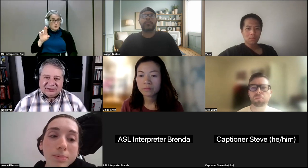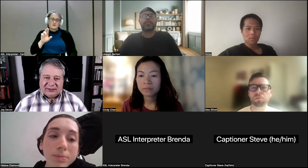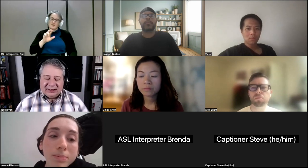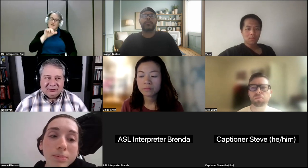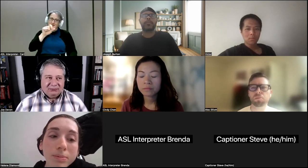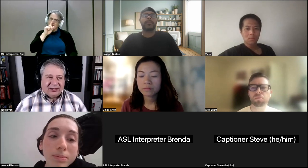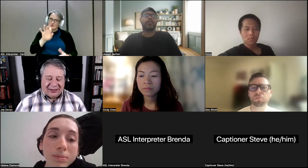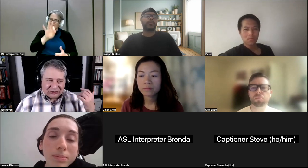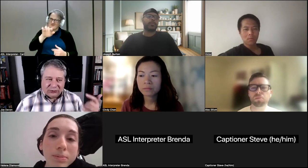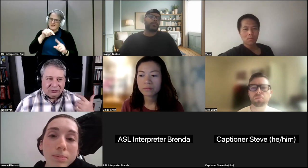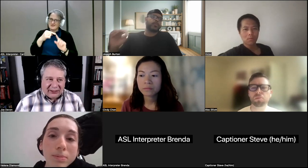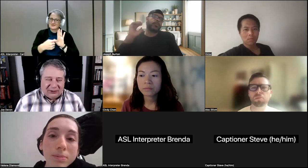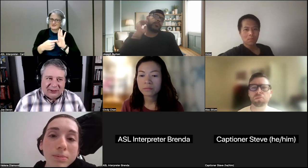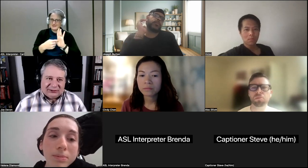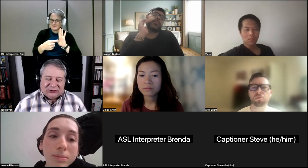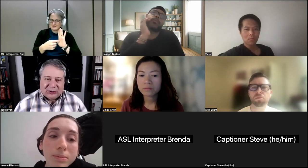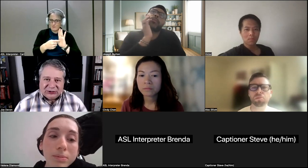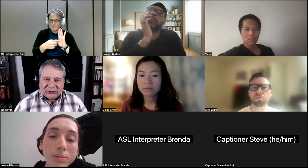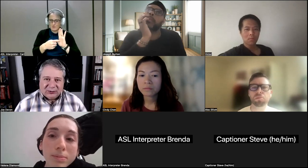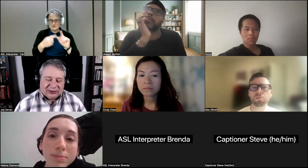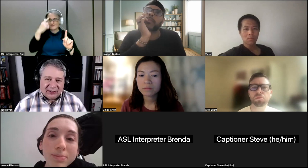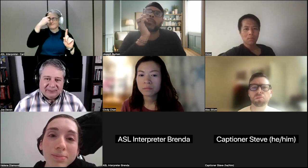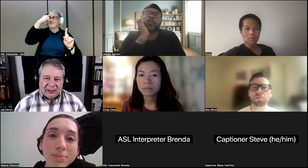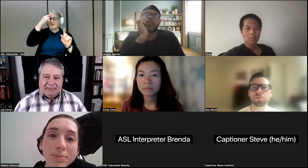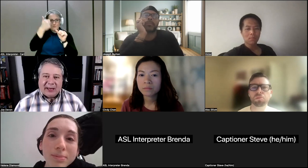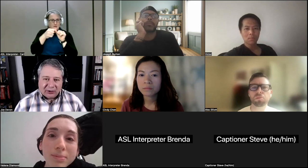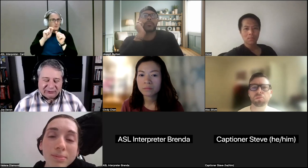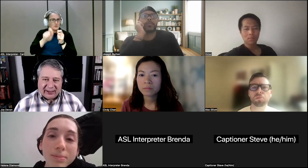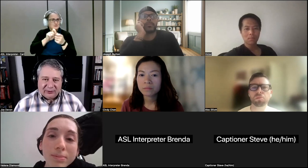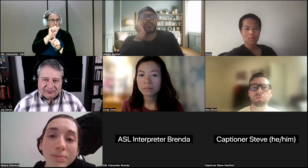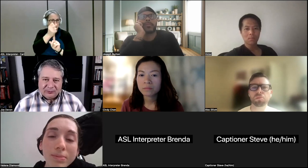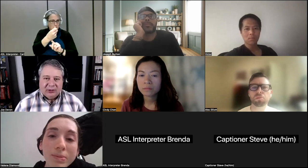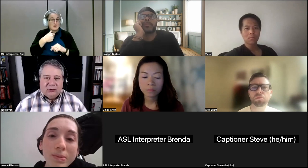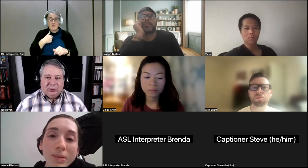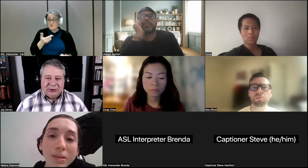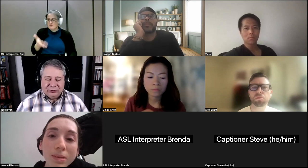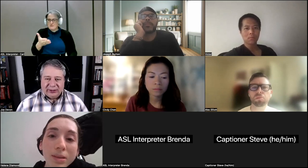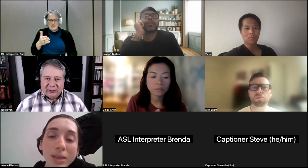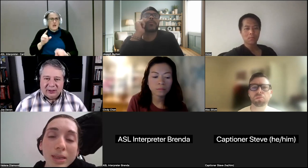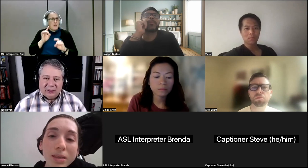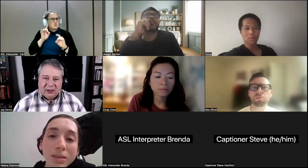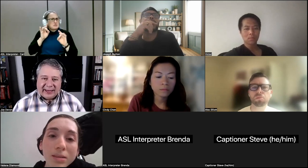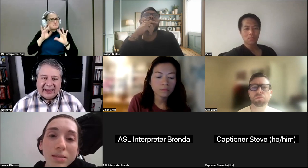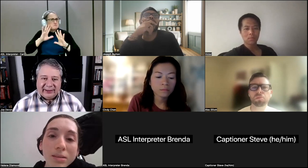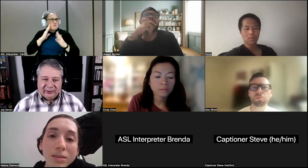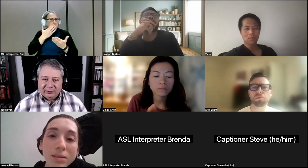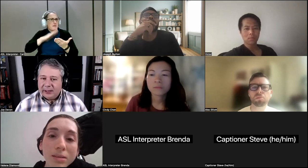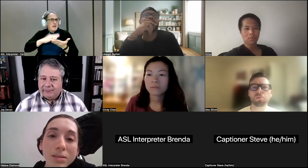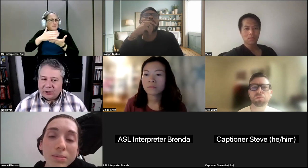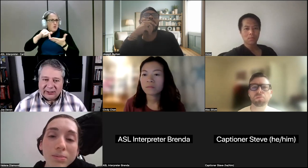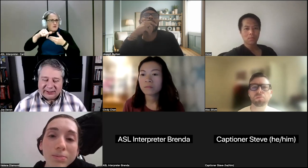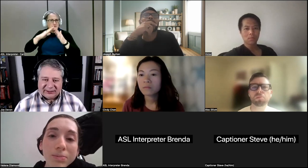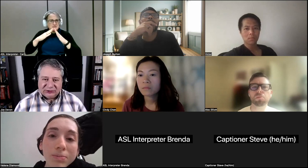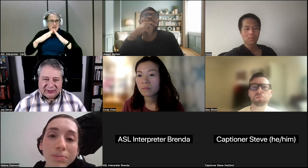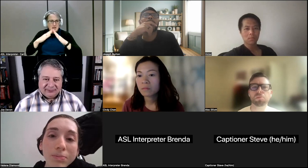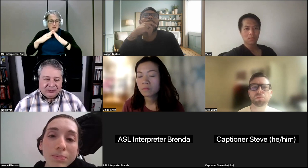because it just reminded me of a situation. I was in a bad part of town. We were doing a GAD